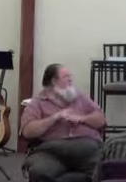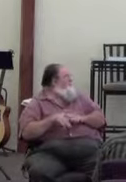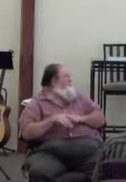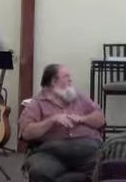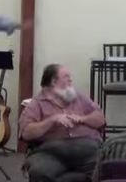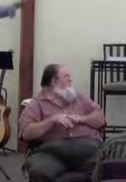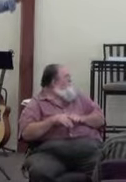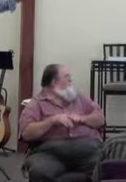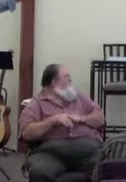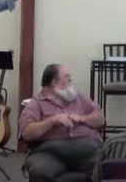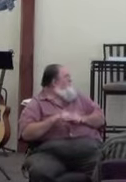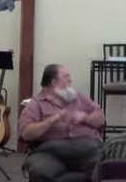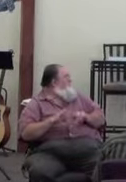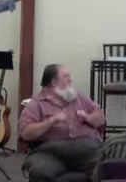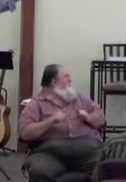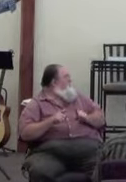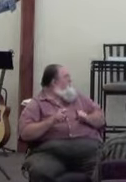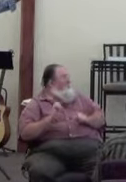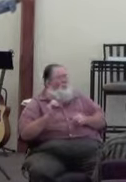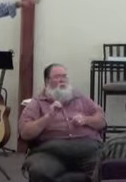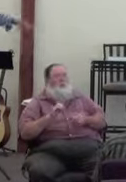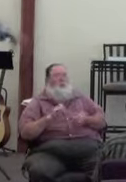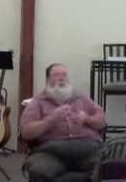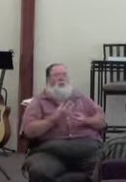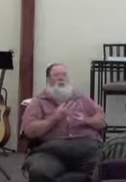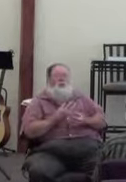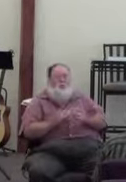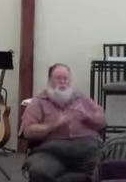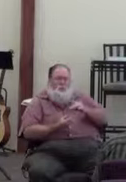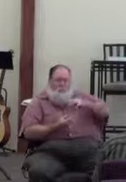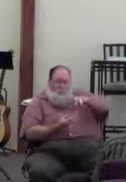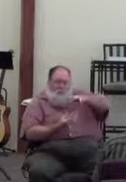legs, or head, legs, and inner parts.